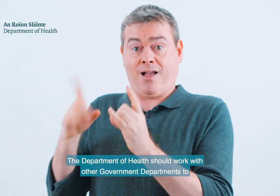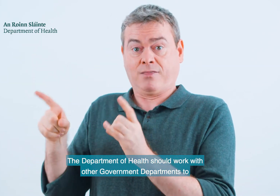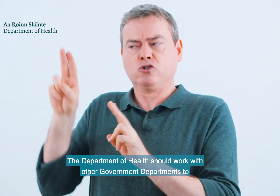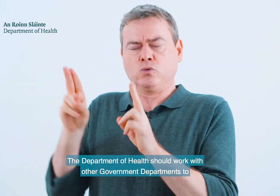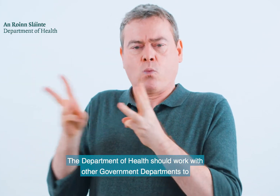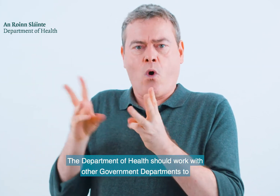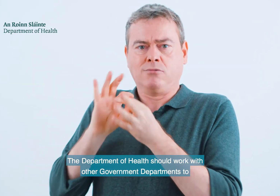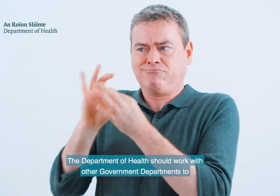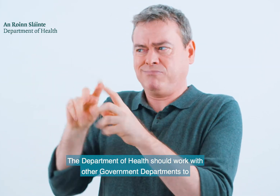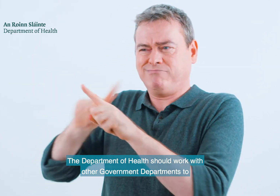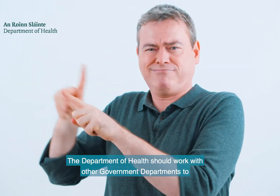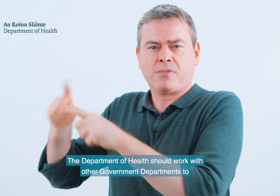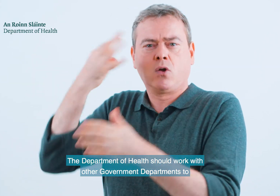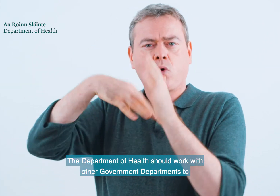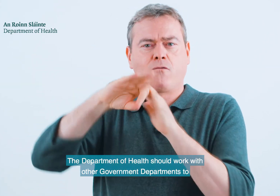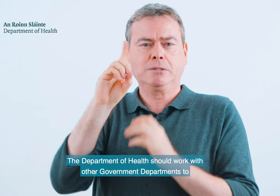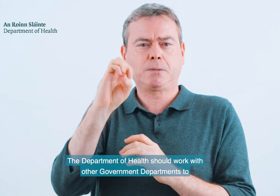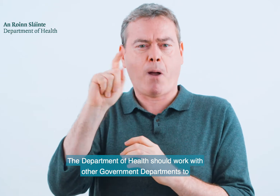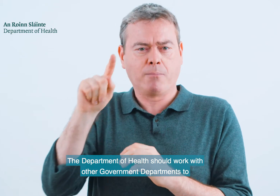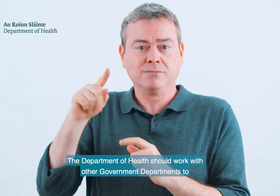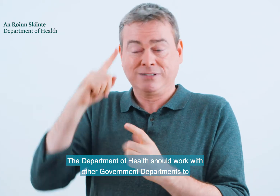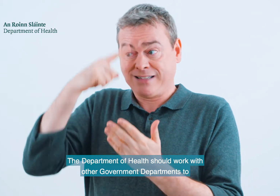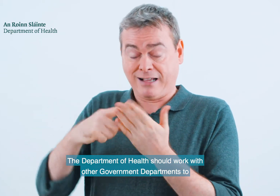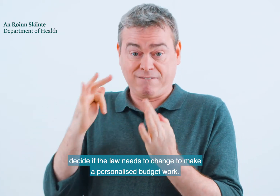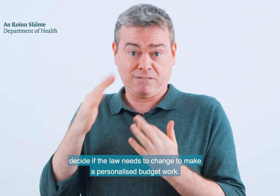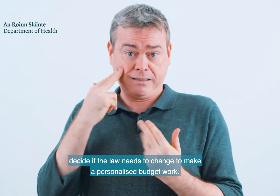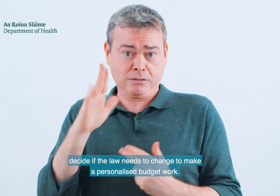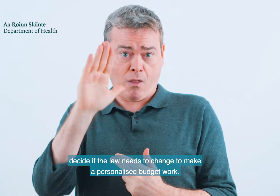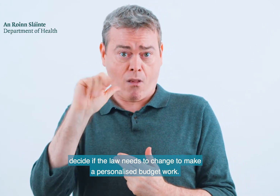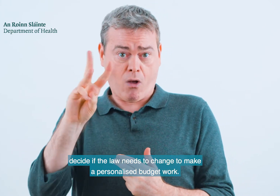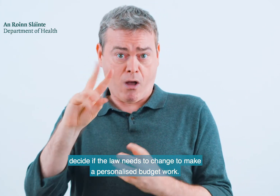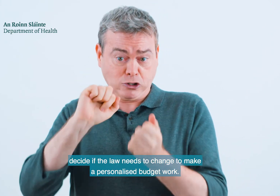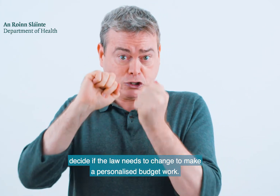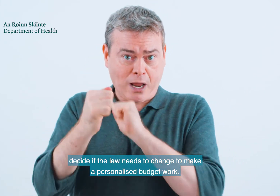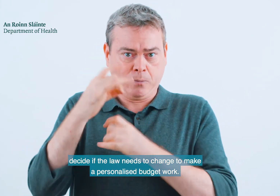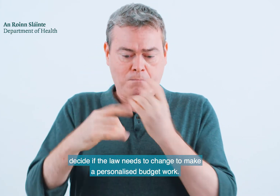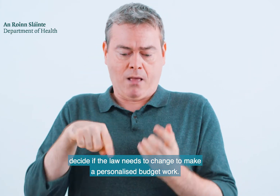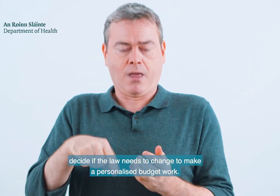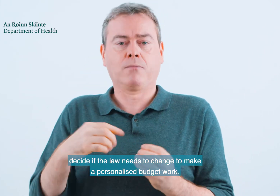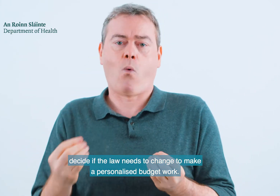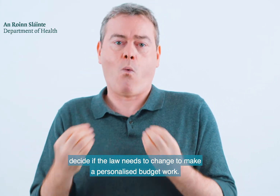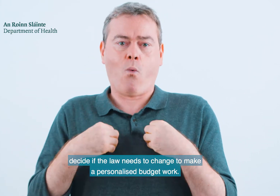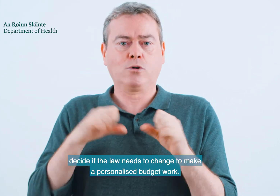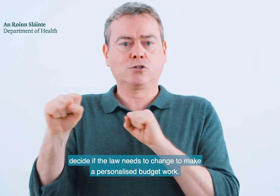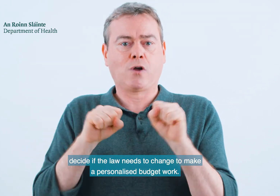The Department of Health should work with other government departments to decide if the law needs to change to make a personalised budget